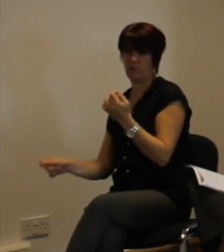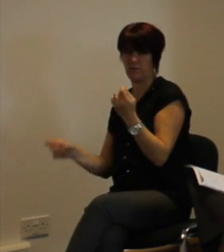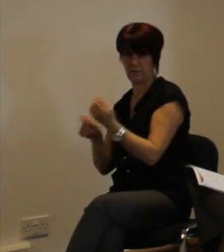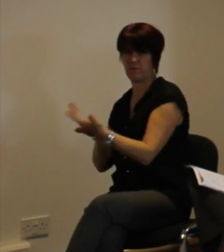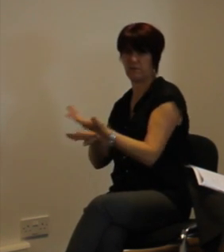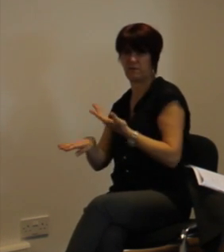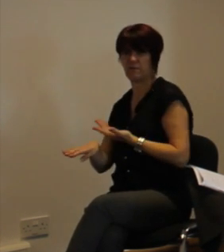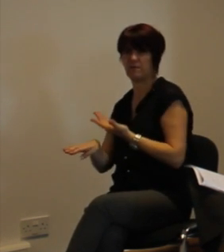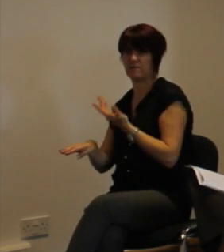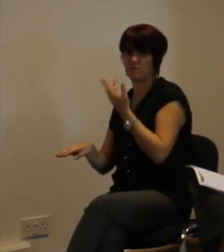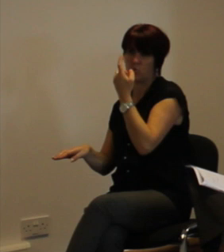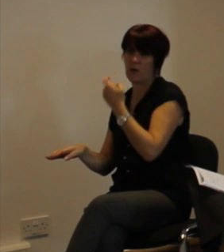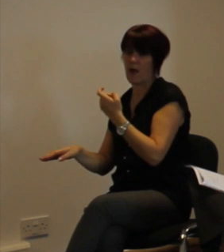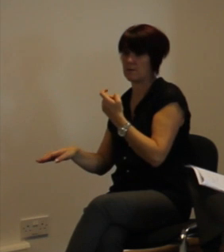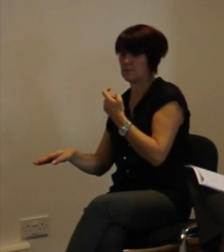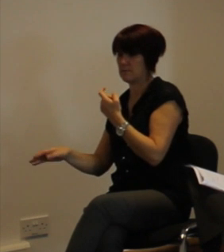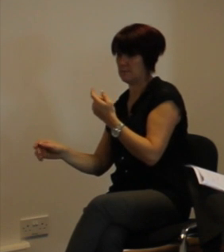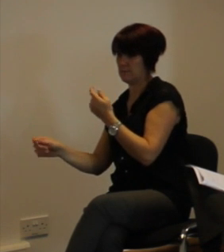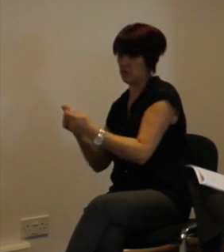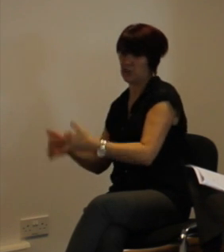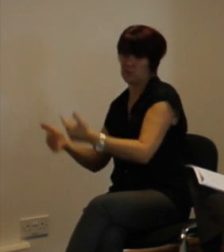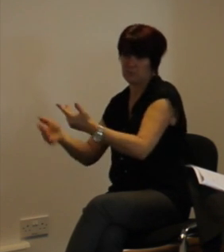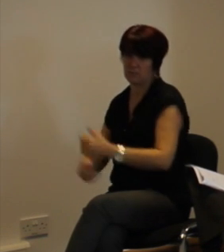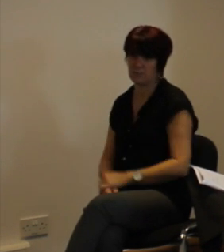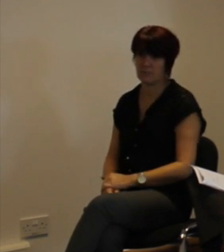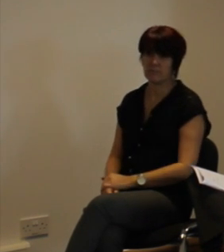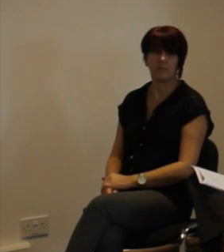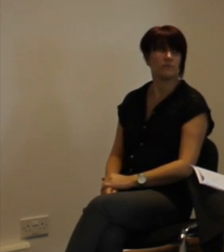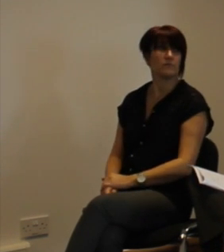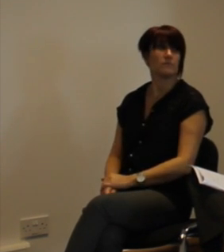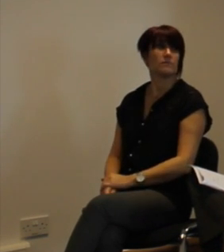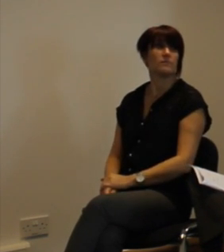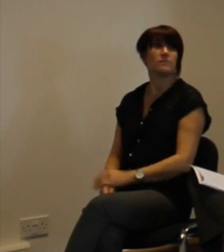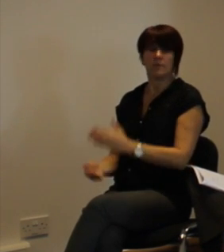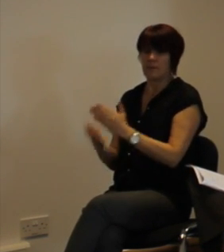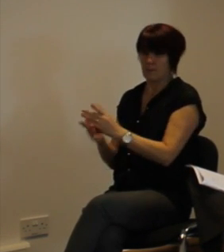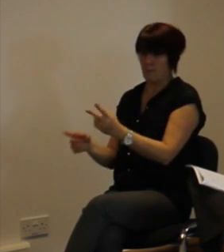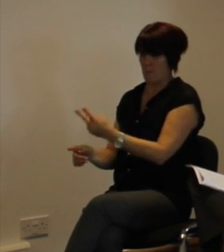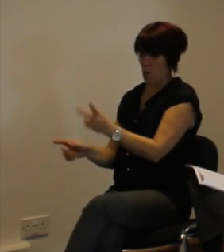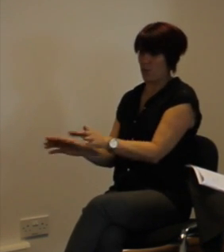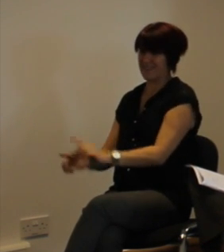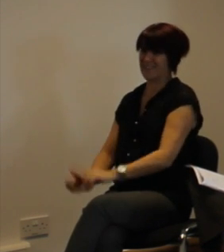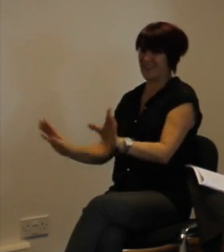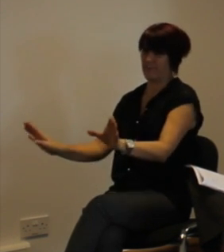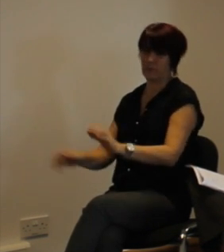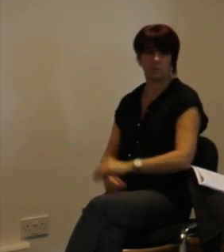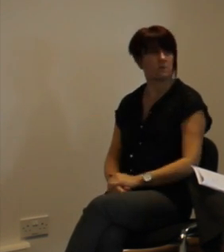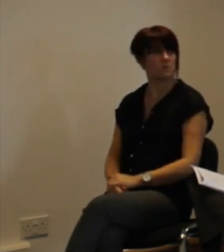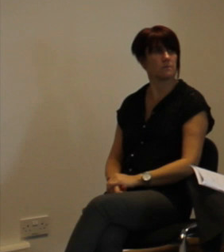excuse. They're not the back door out of doing reasonable adjustments. So they are something very different. Just to be clear about that.